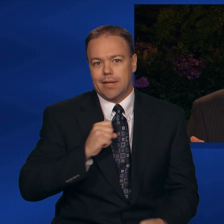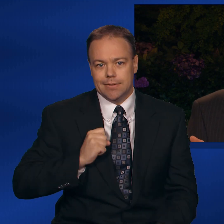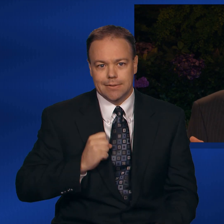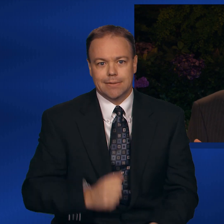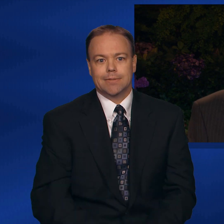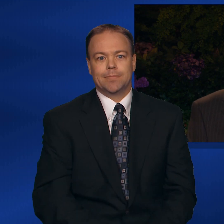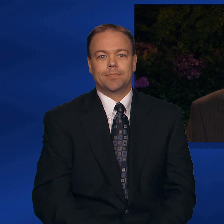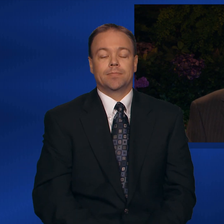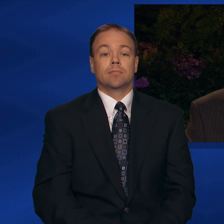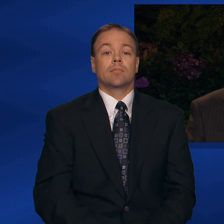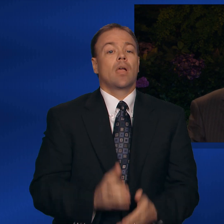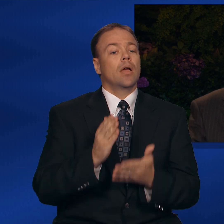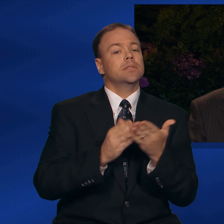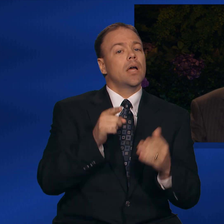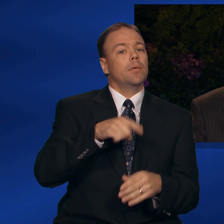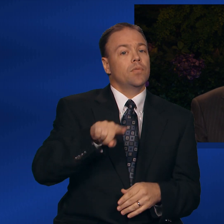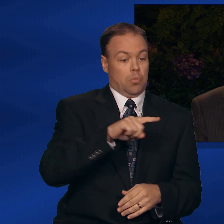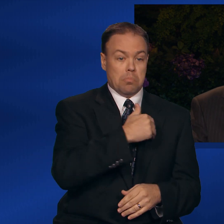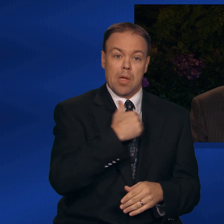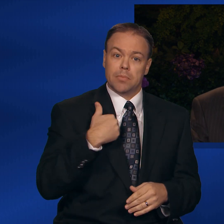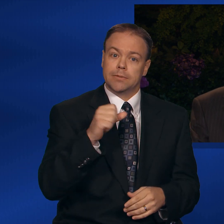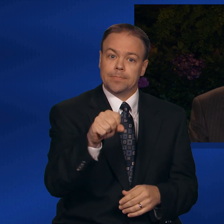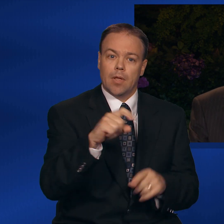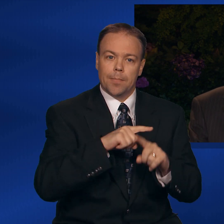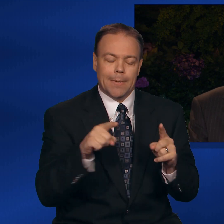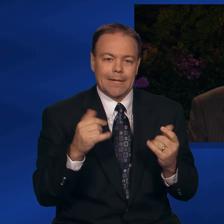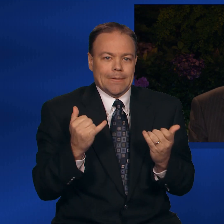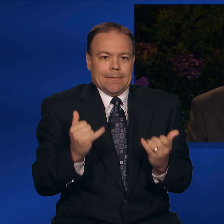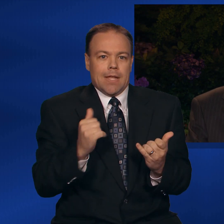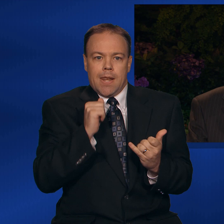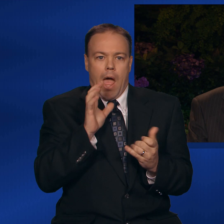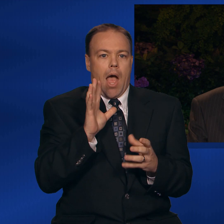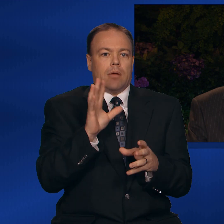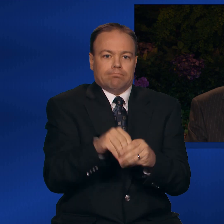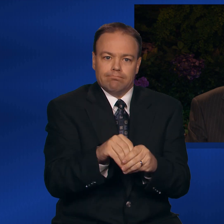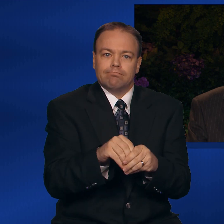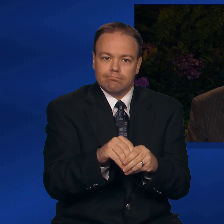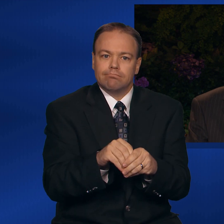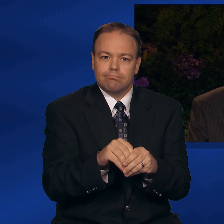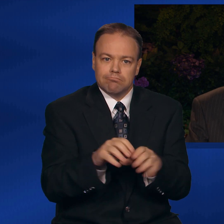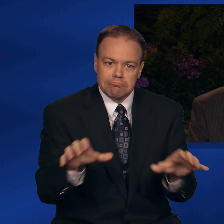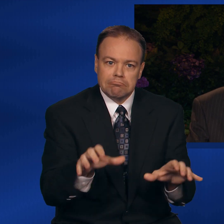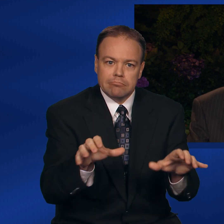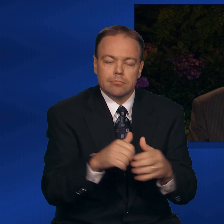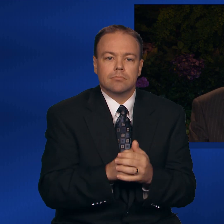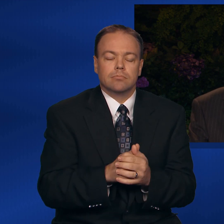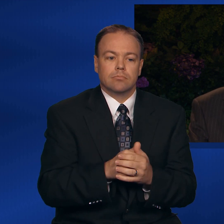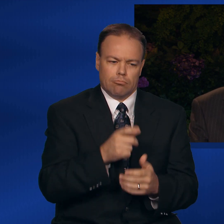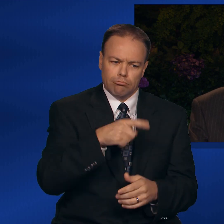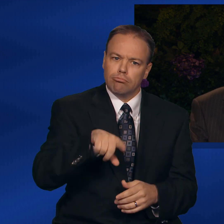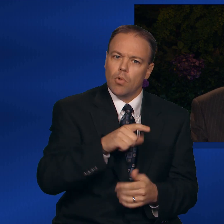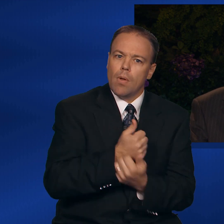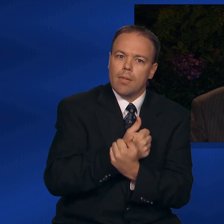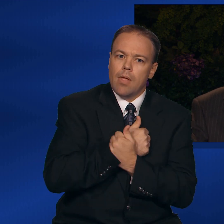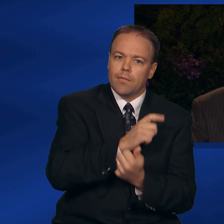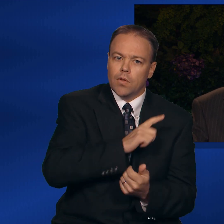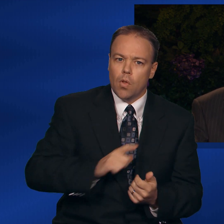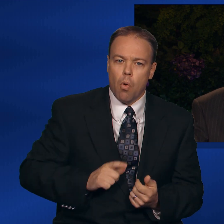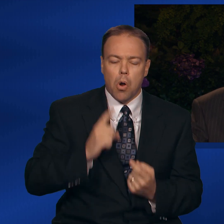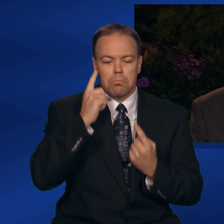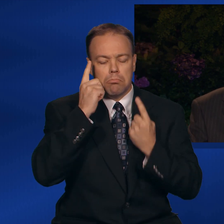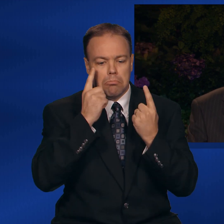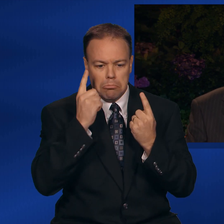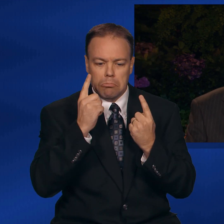Some of you are members, but not presently participating. You love the Lord and often think of returning to